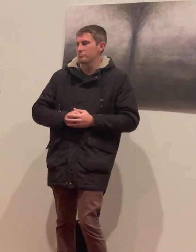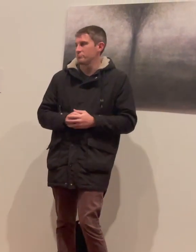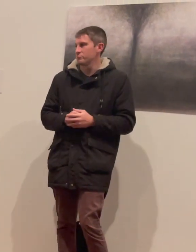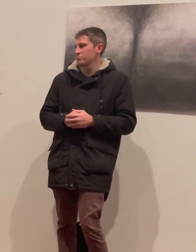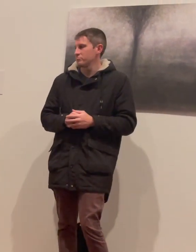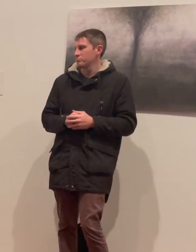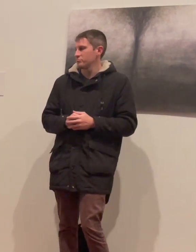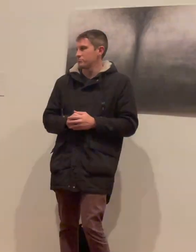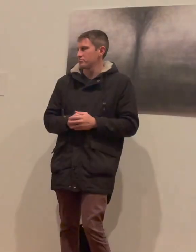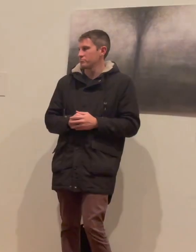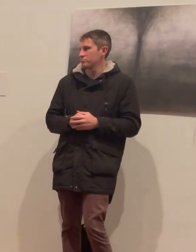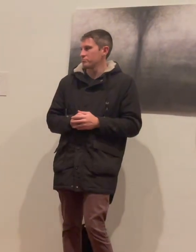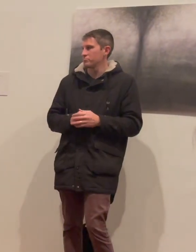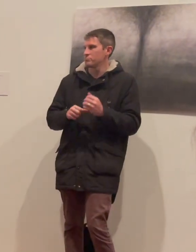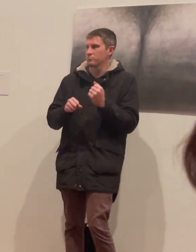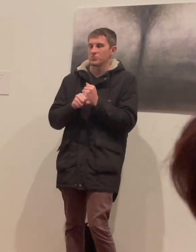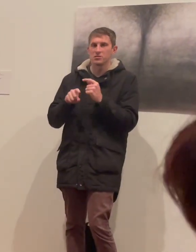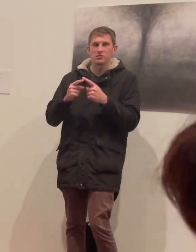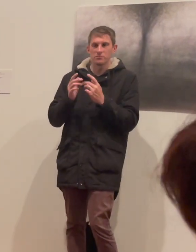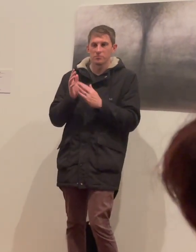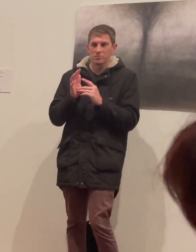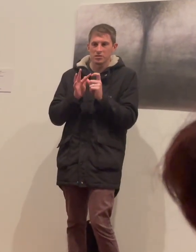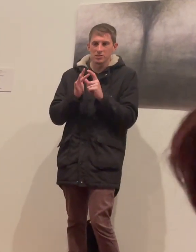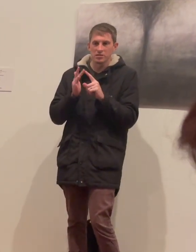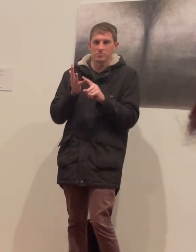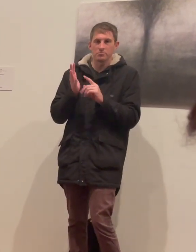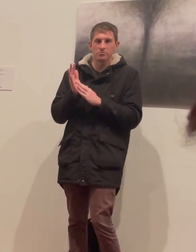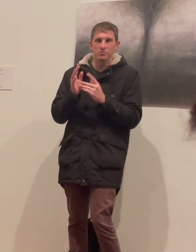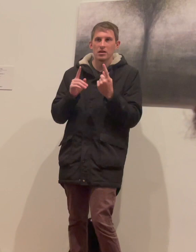different things, different mediums and something new.